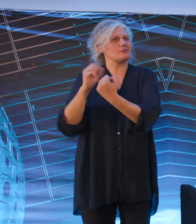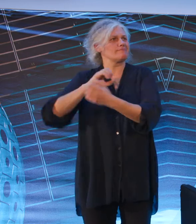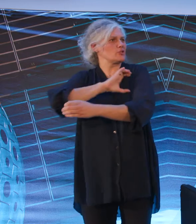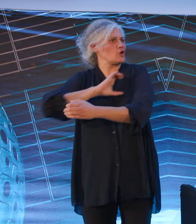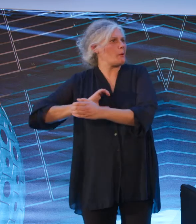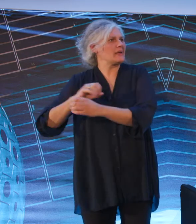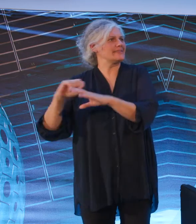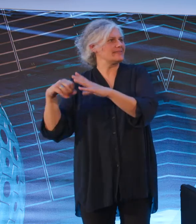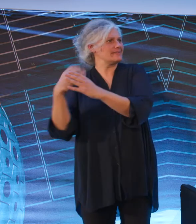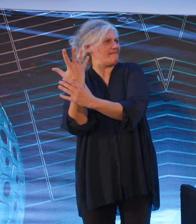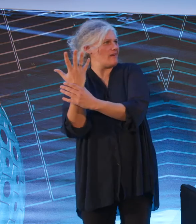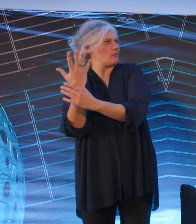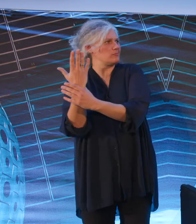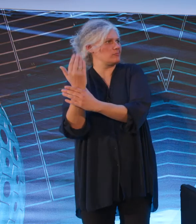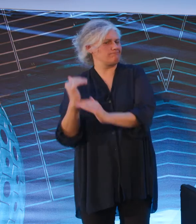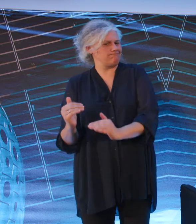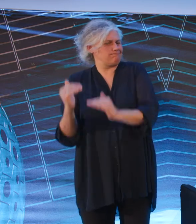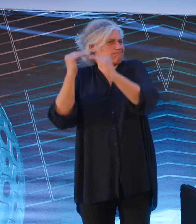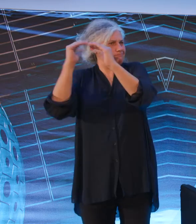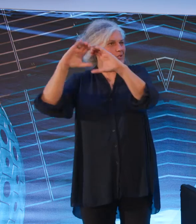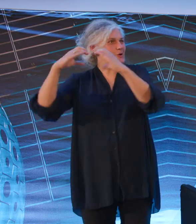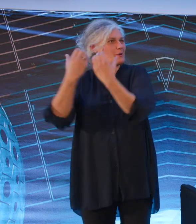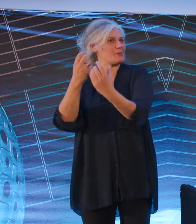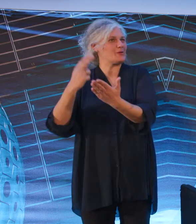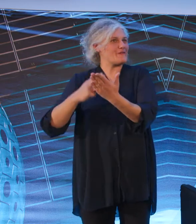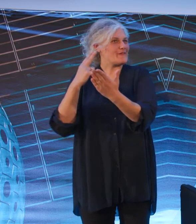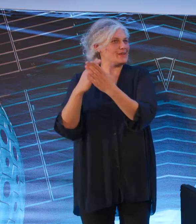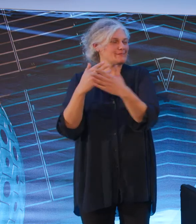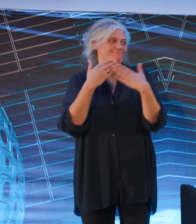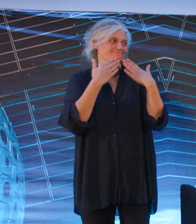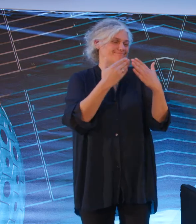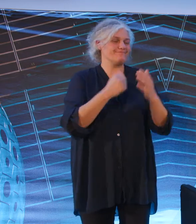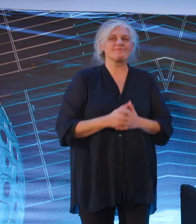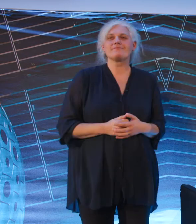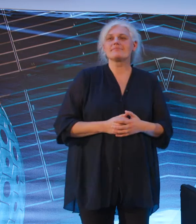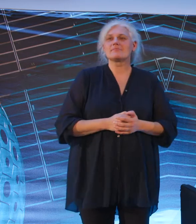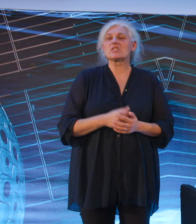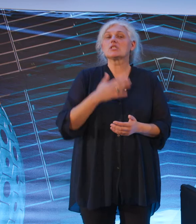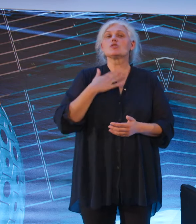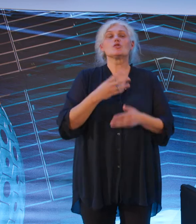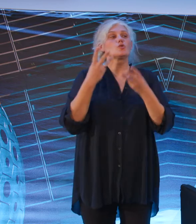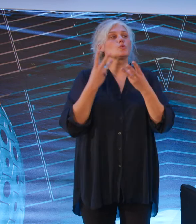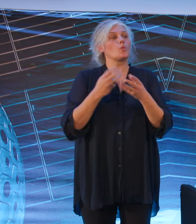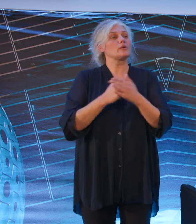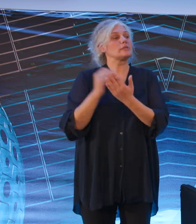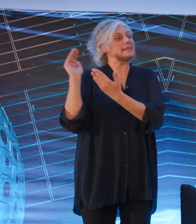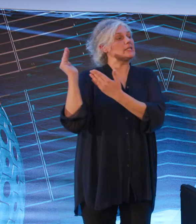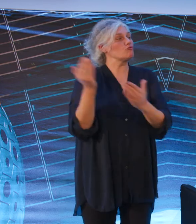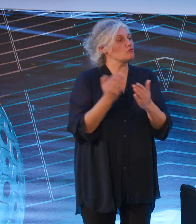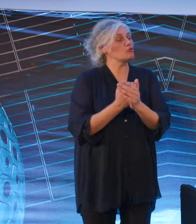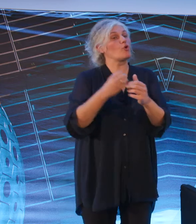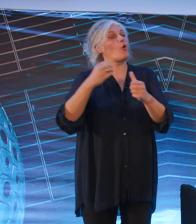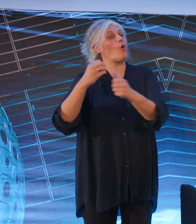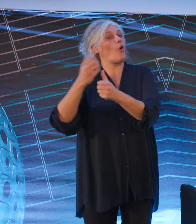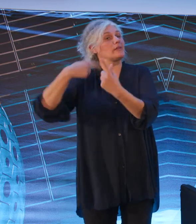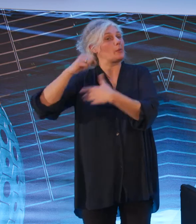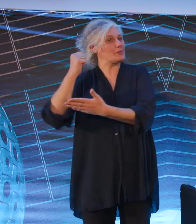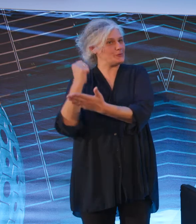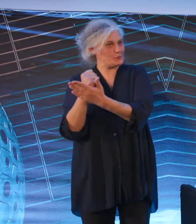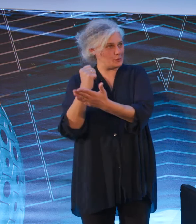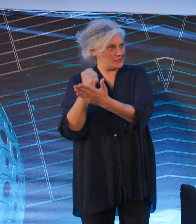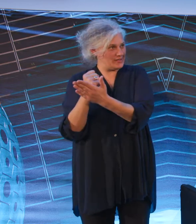developing and enriching the community of the university. I just want to go on now and introduce another of our